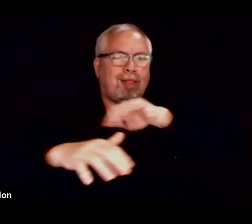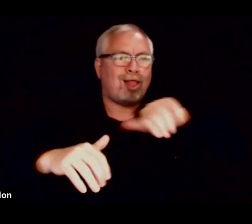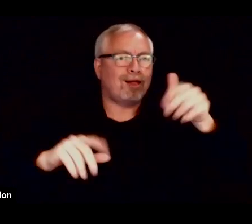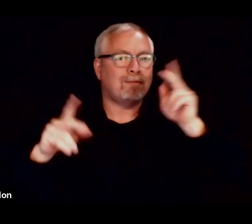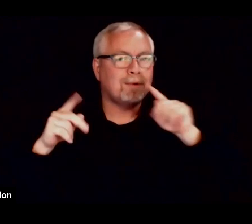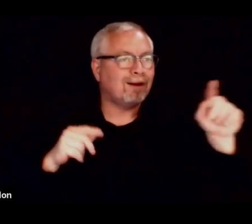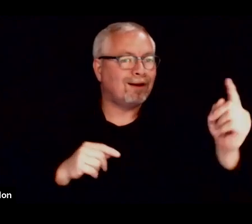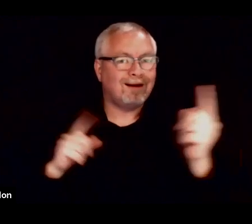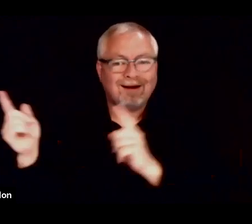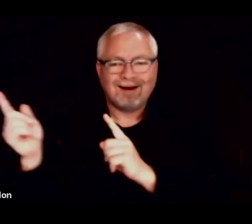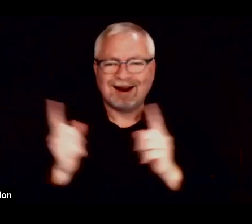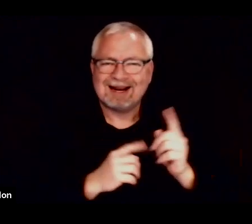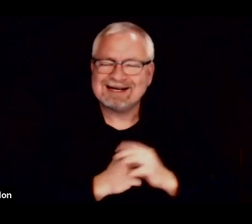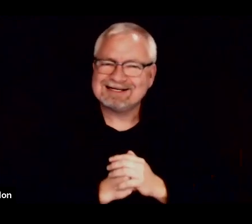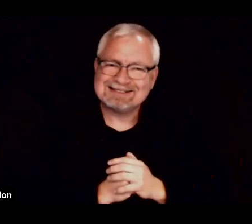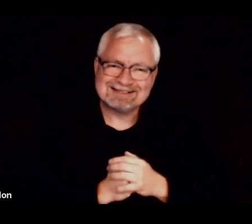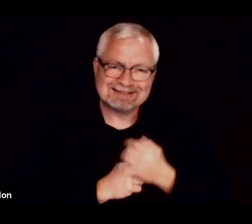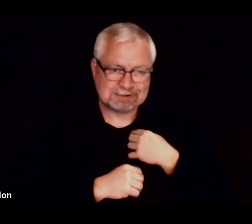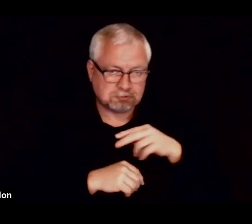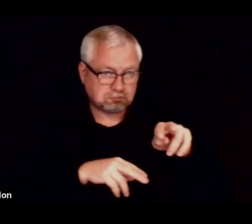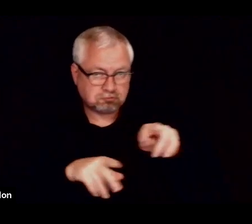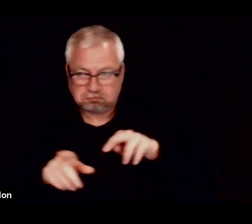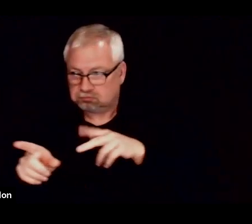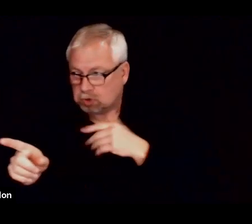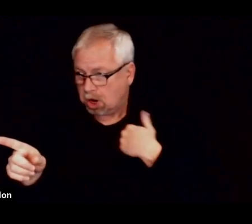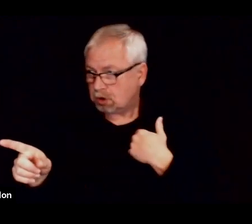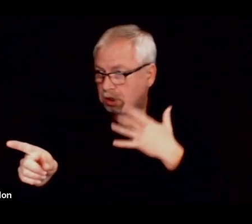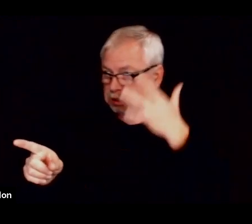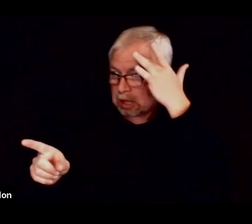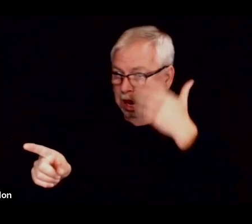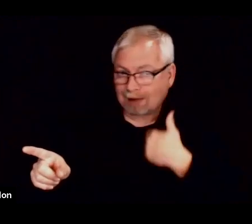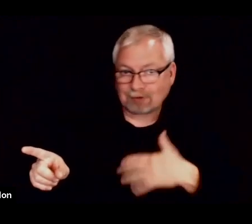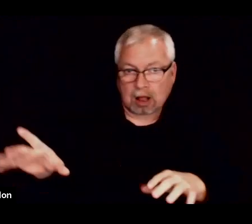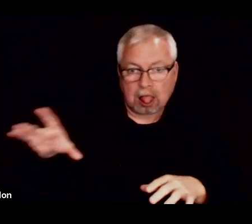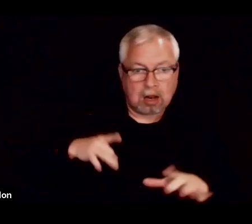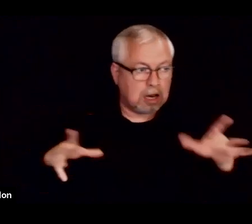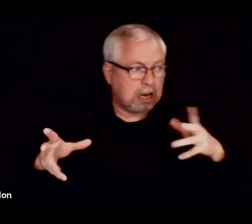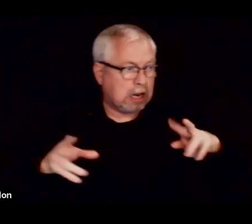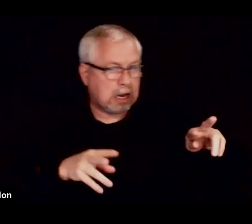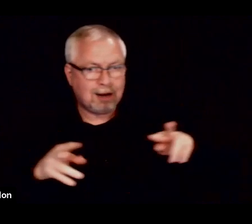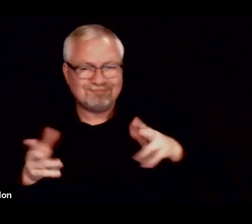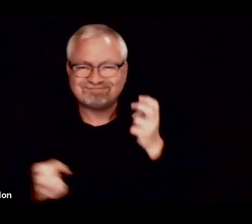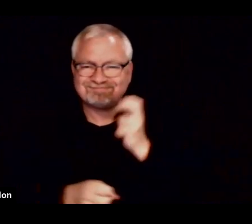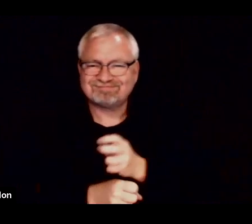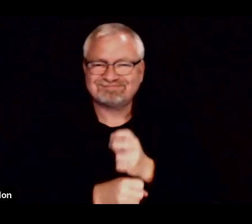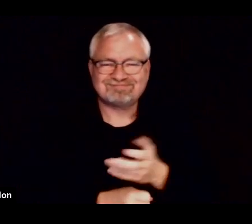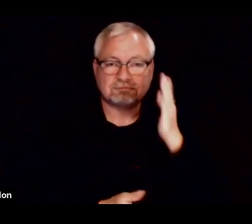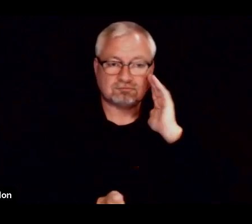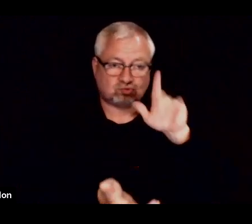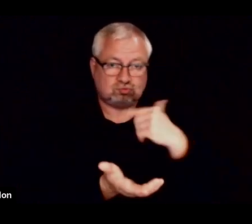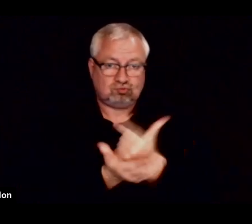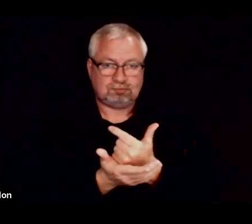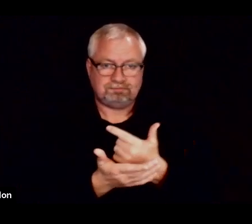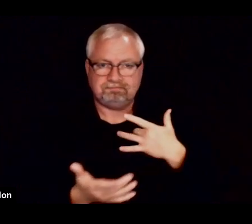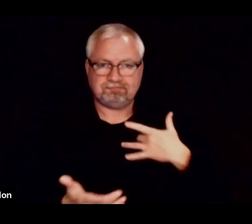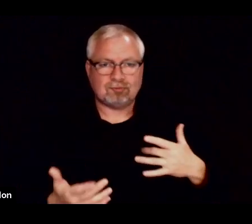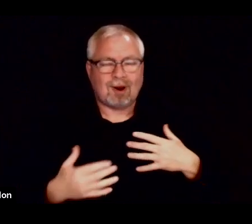interactions are, and the length of the interactions. Graduations are emotional events that can come with unpredictable social